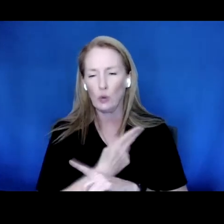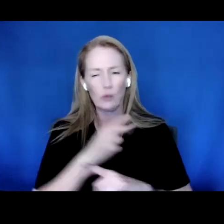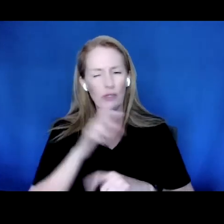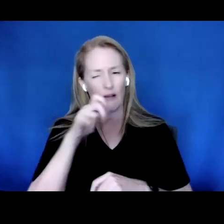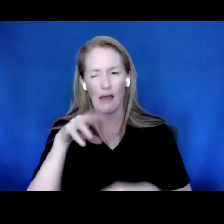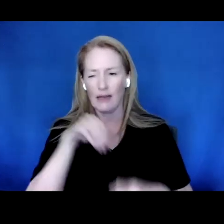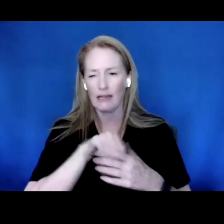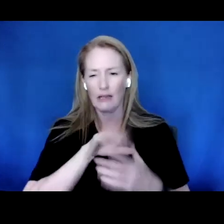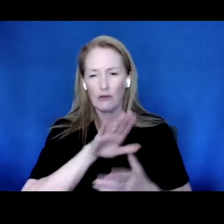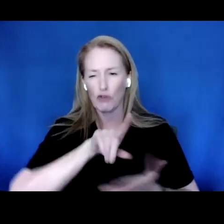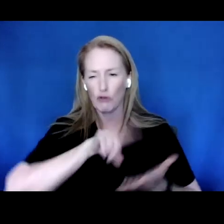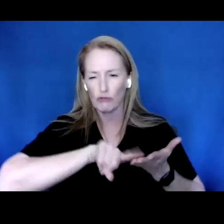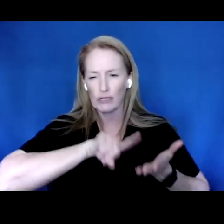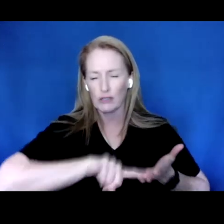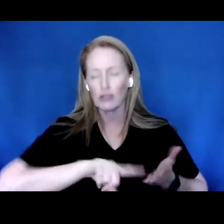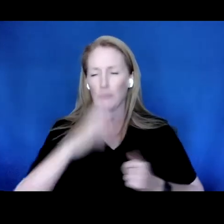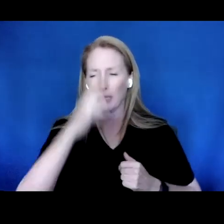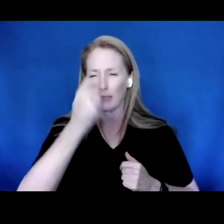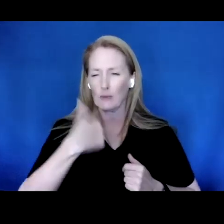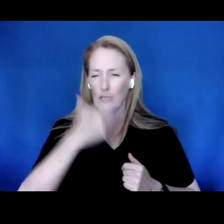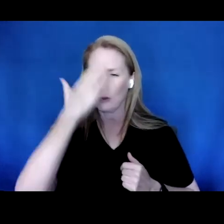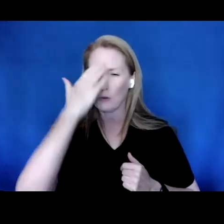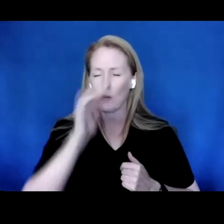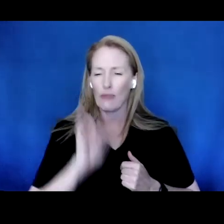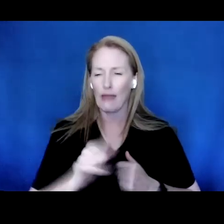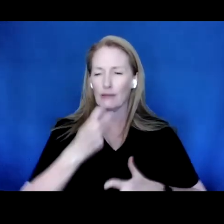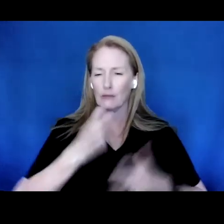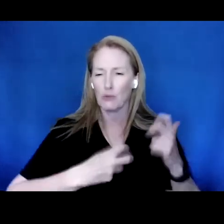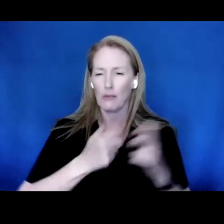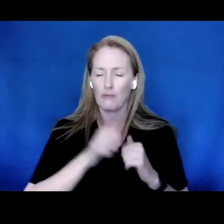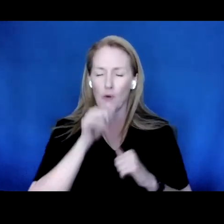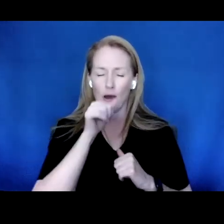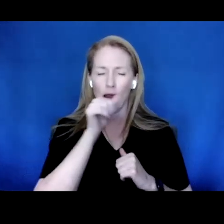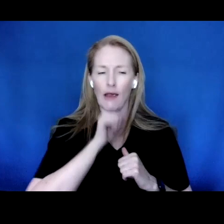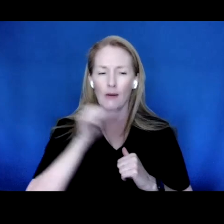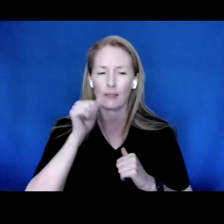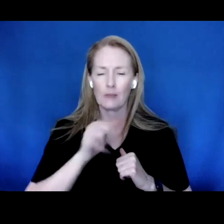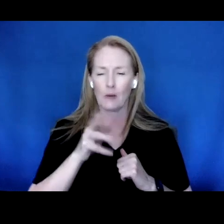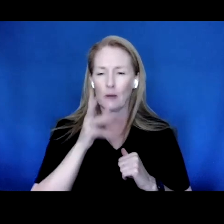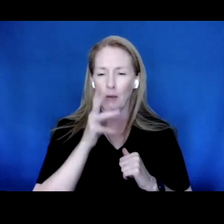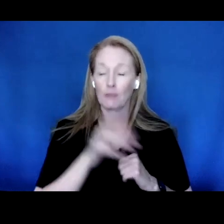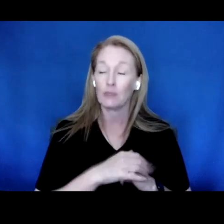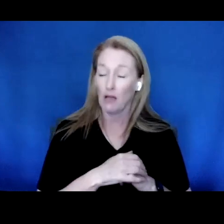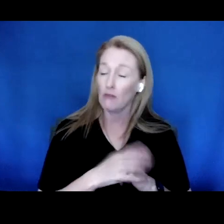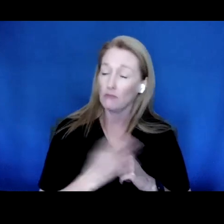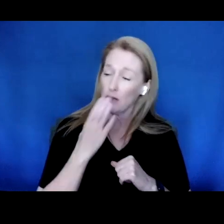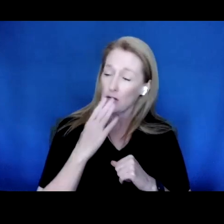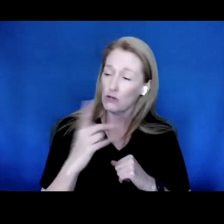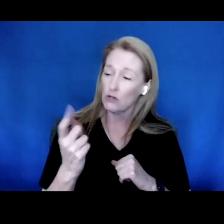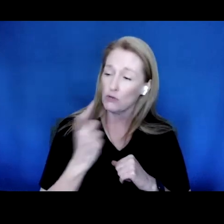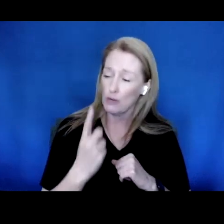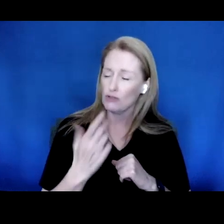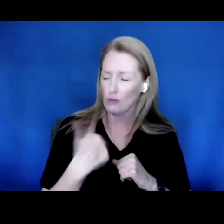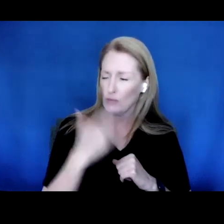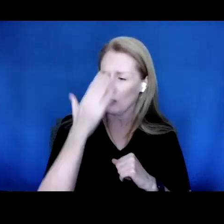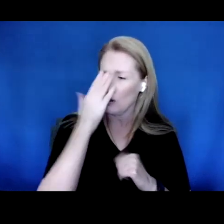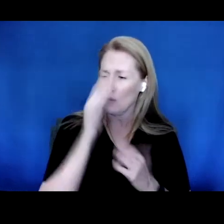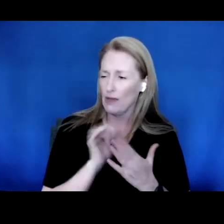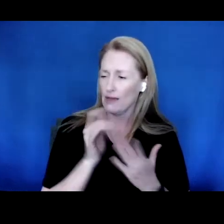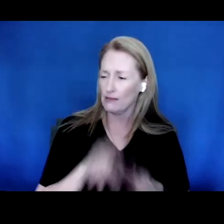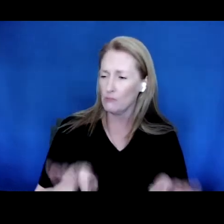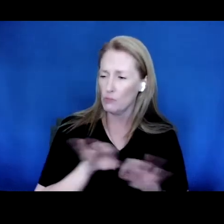moms? Yeah, that's a great question. And we do know that it's important. And it all comes down to